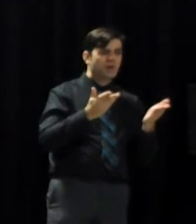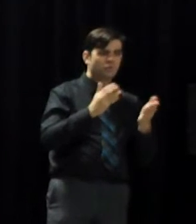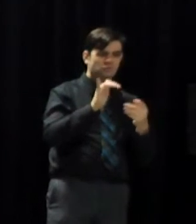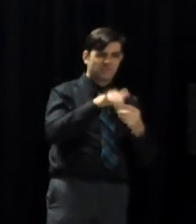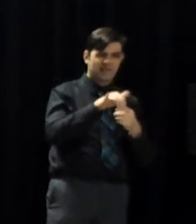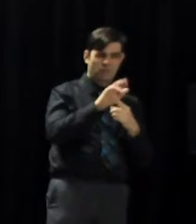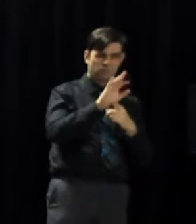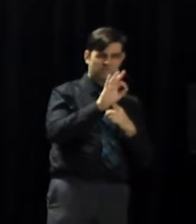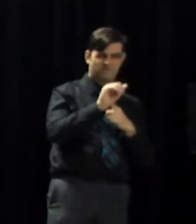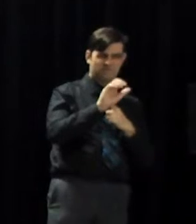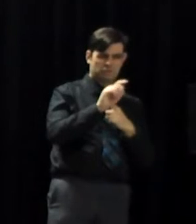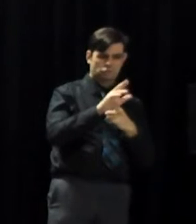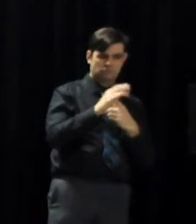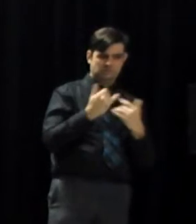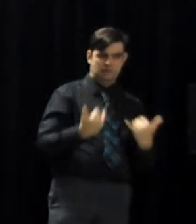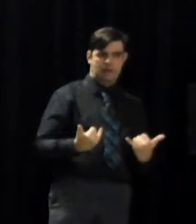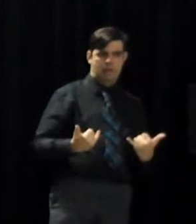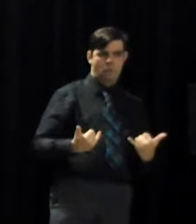1.2